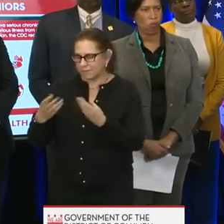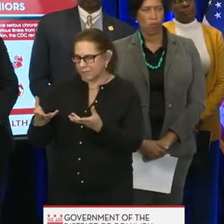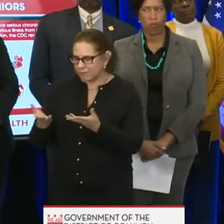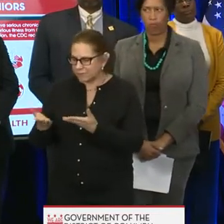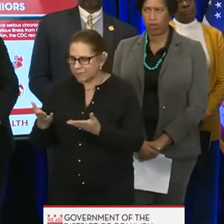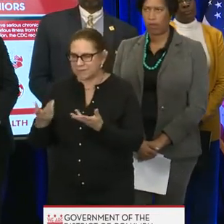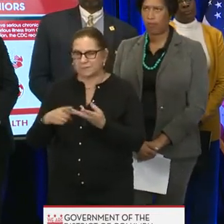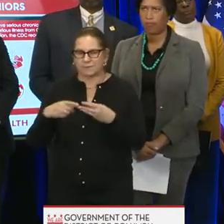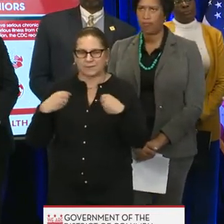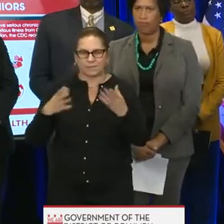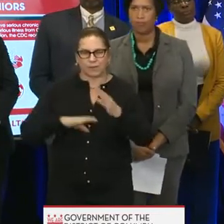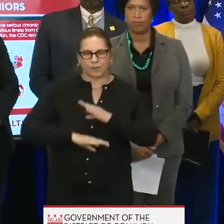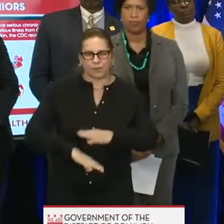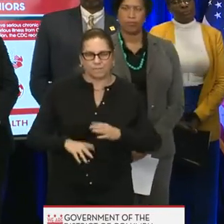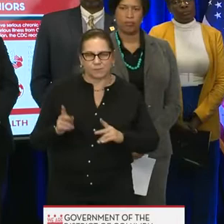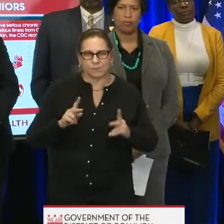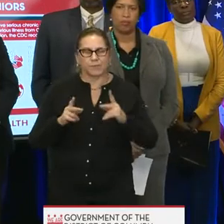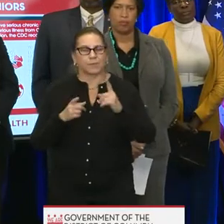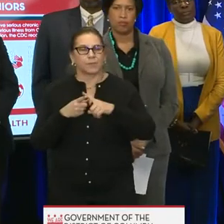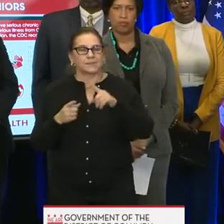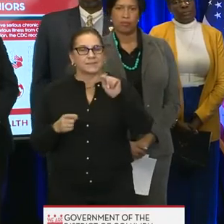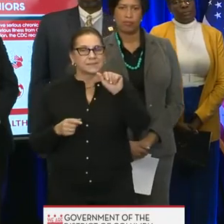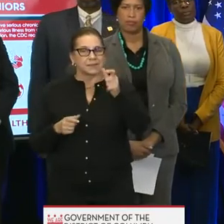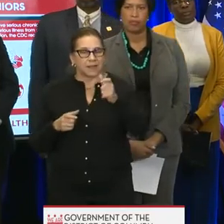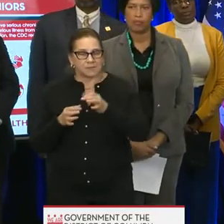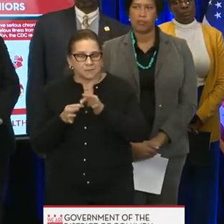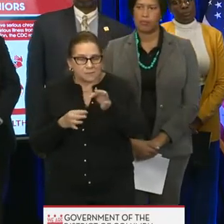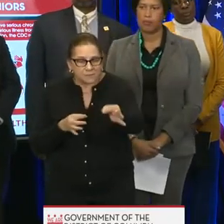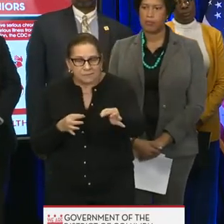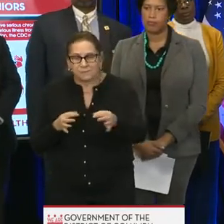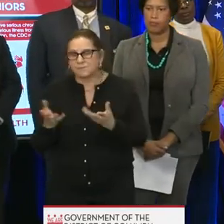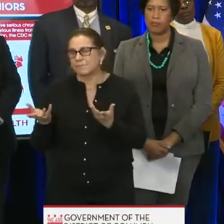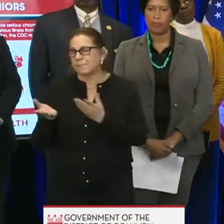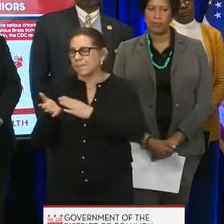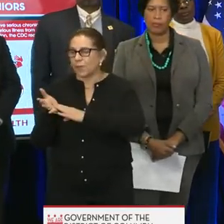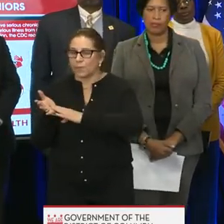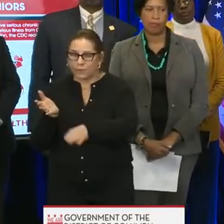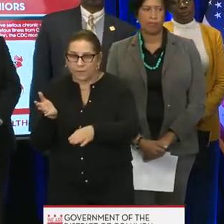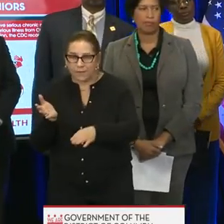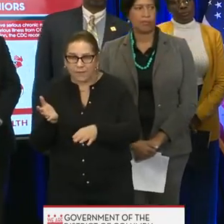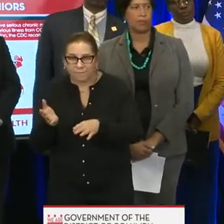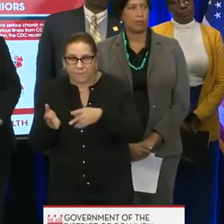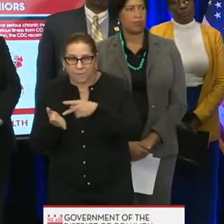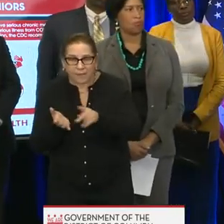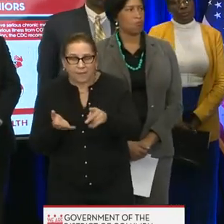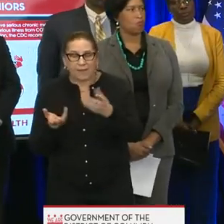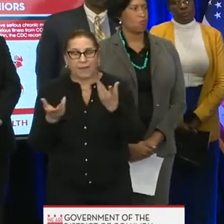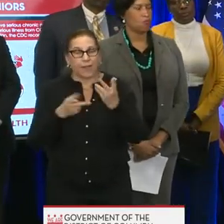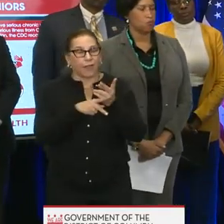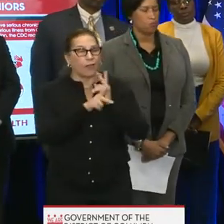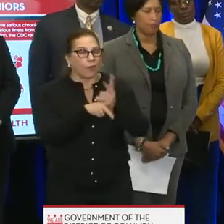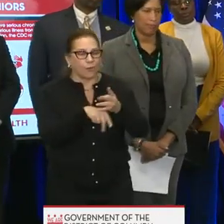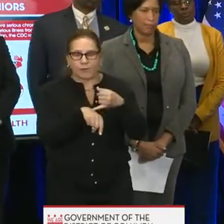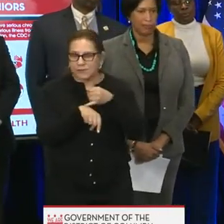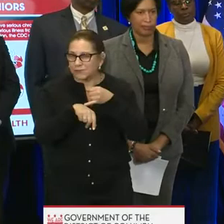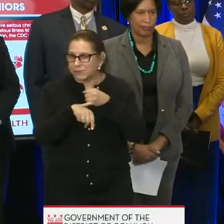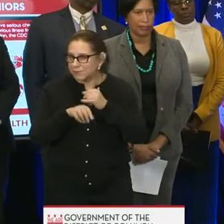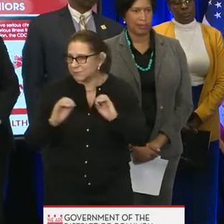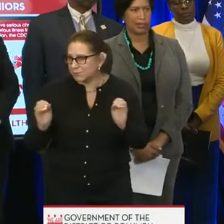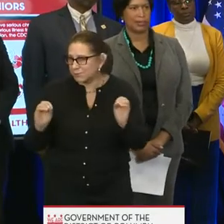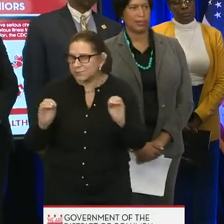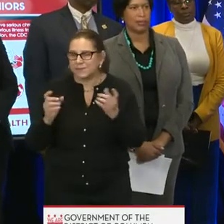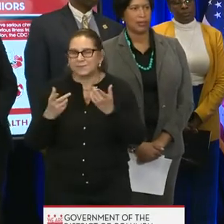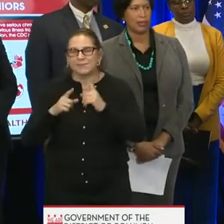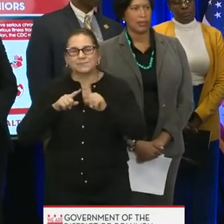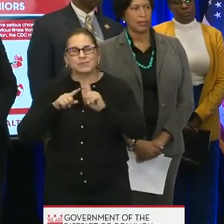deferrals, which are in essence an interest-free loan to businesses so that they do